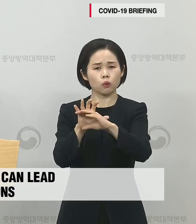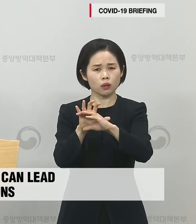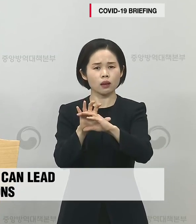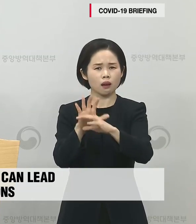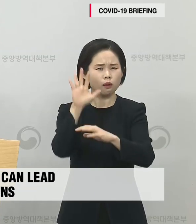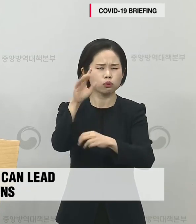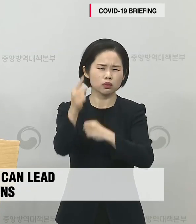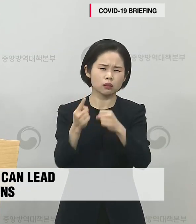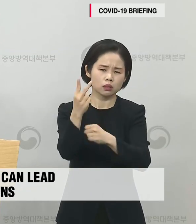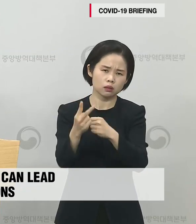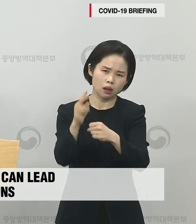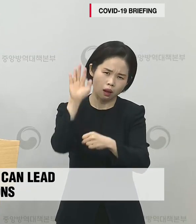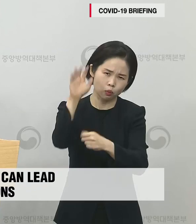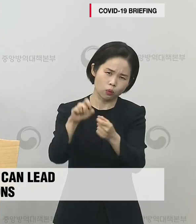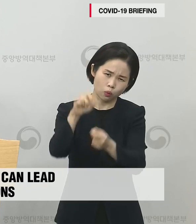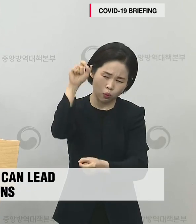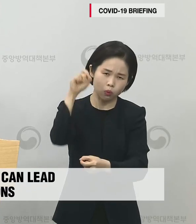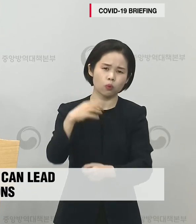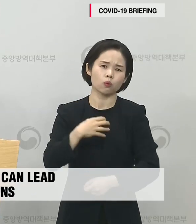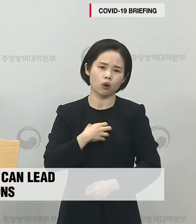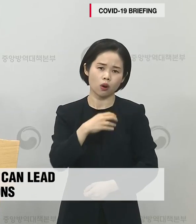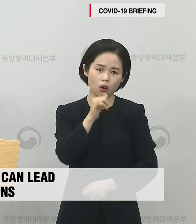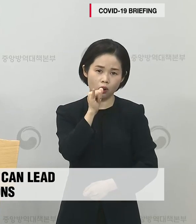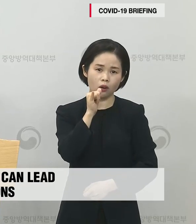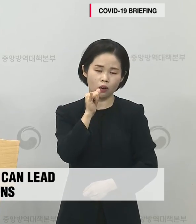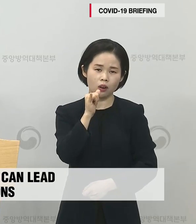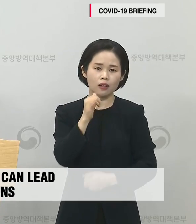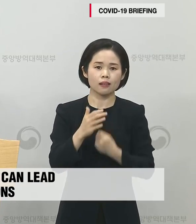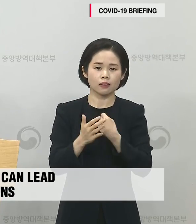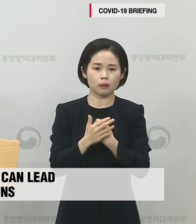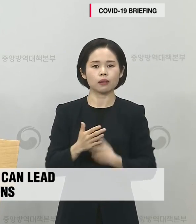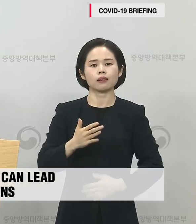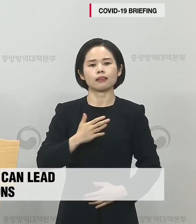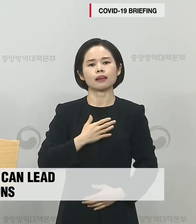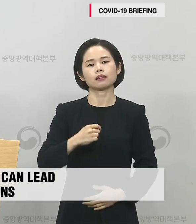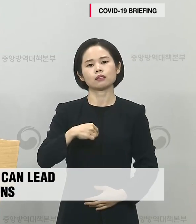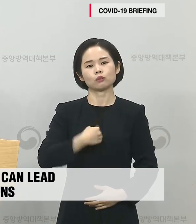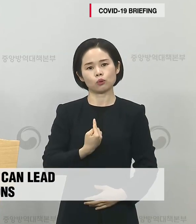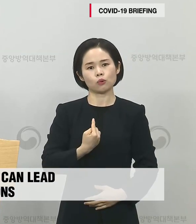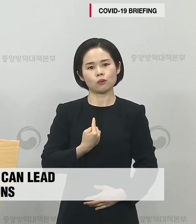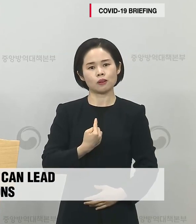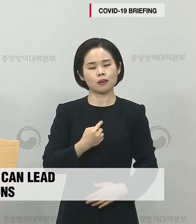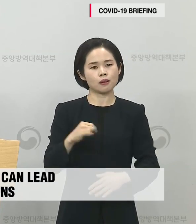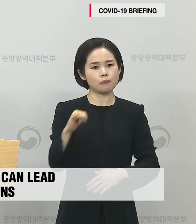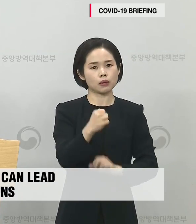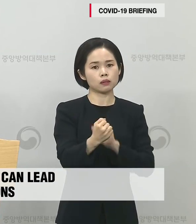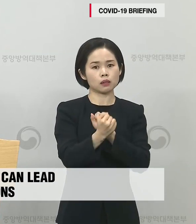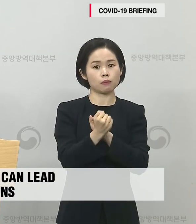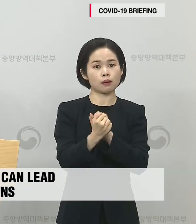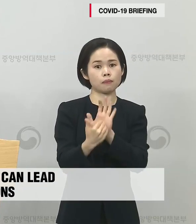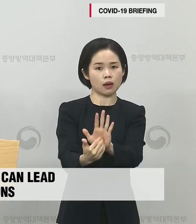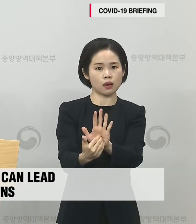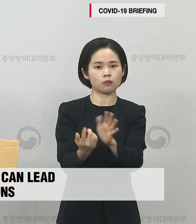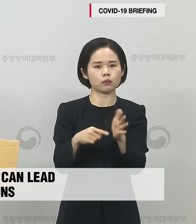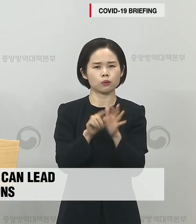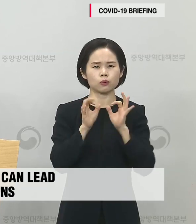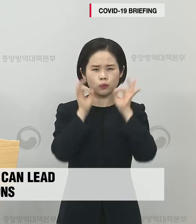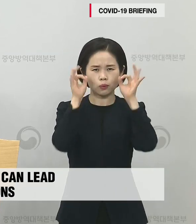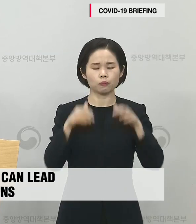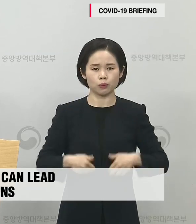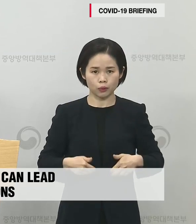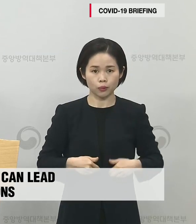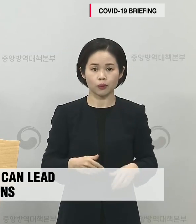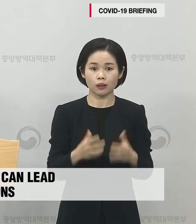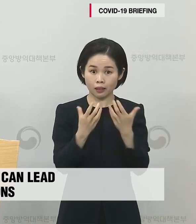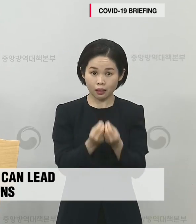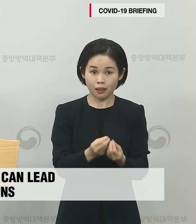the further outbreak and delaying the process and time of further infection. And we also ask the members of the public to participate